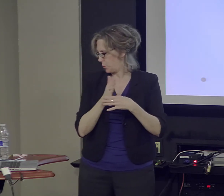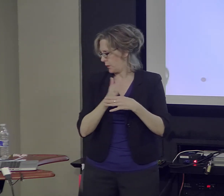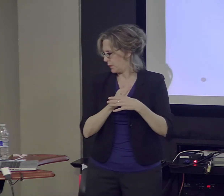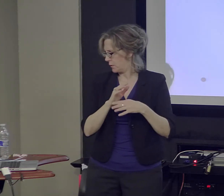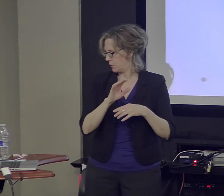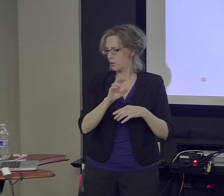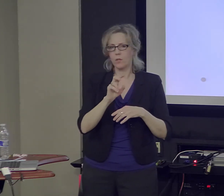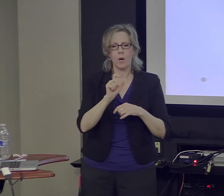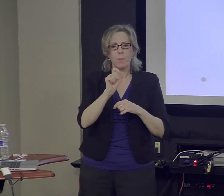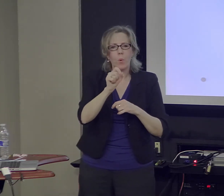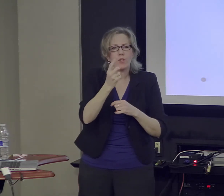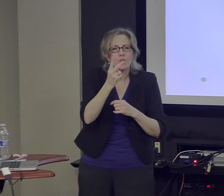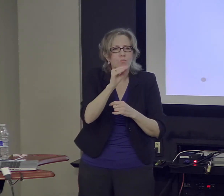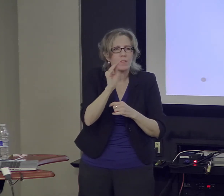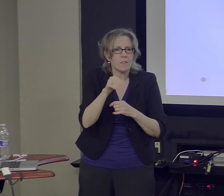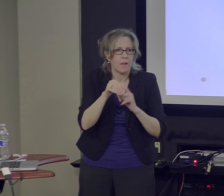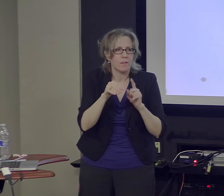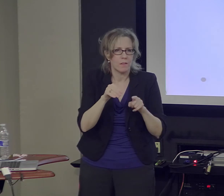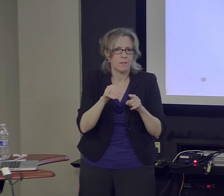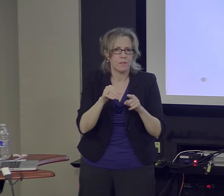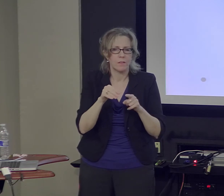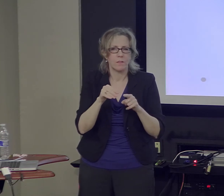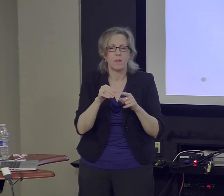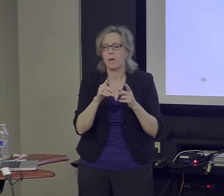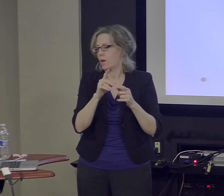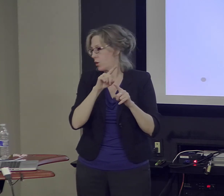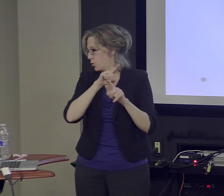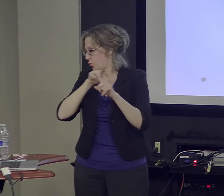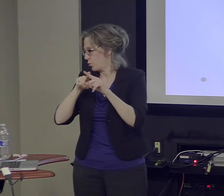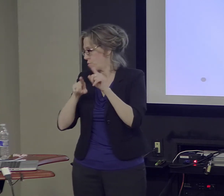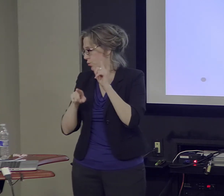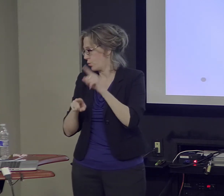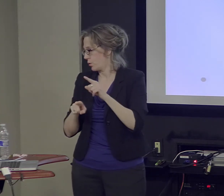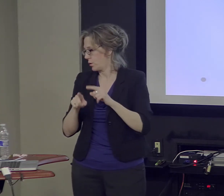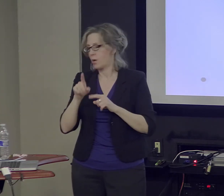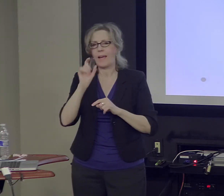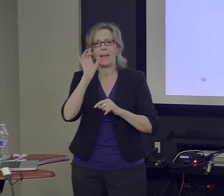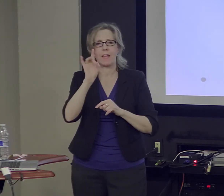and it ranged between 0.2% to